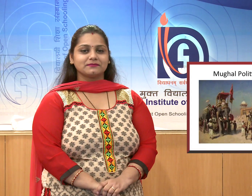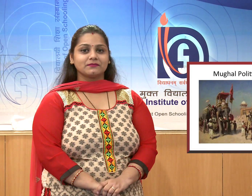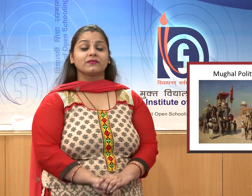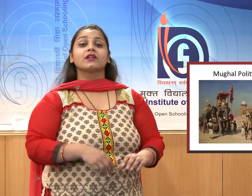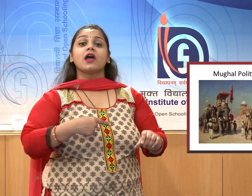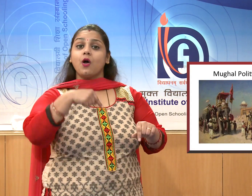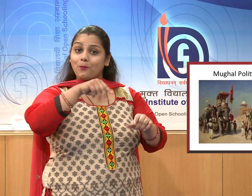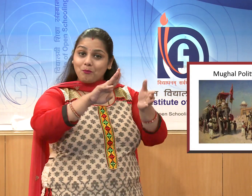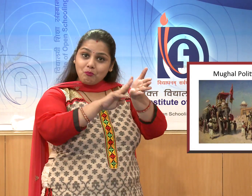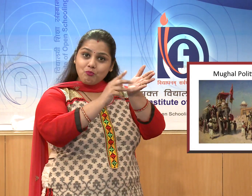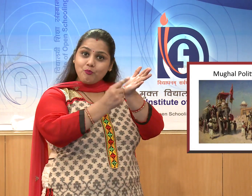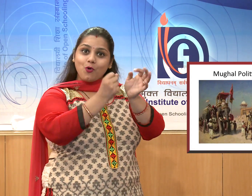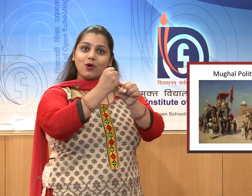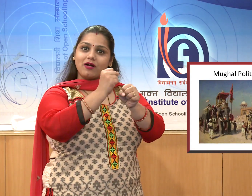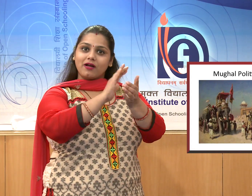the Mughals